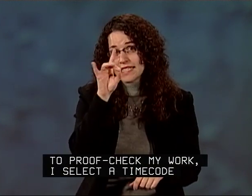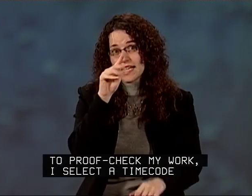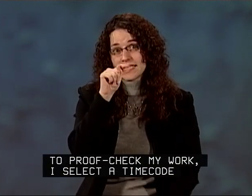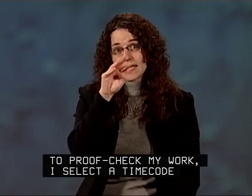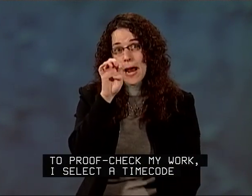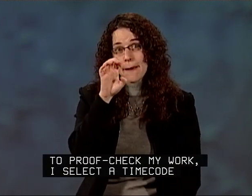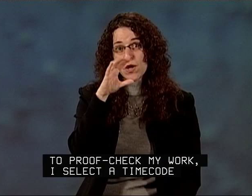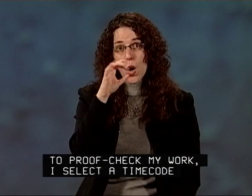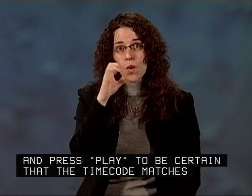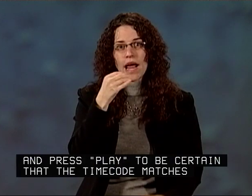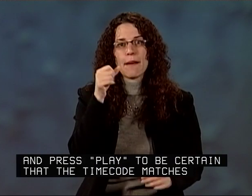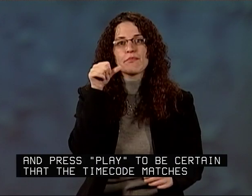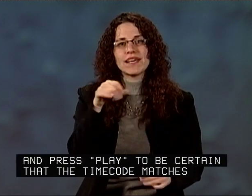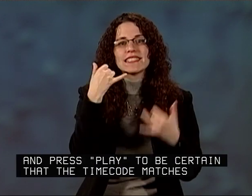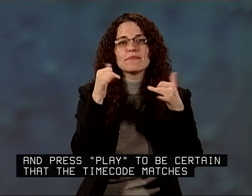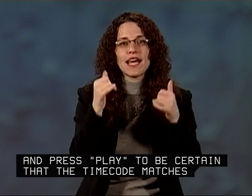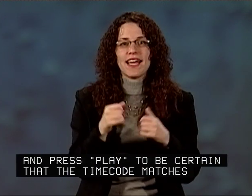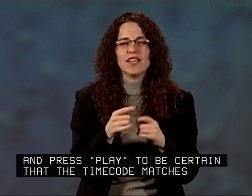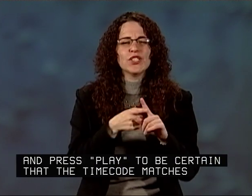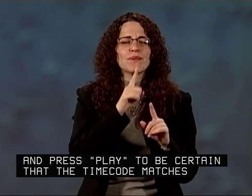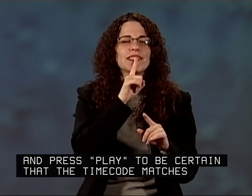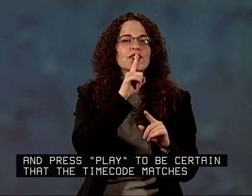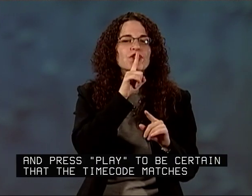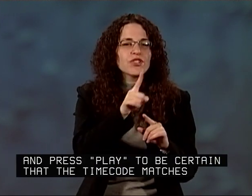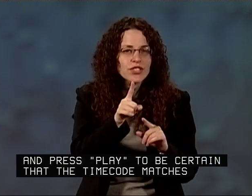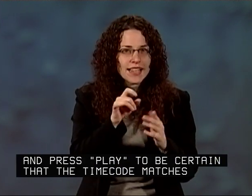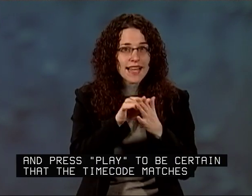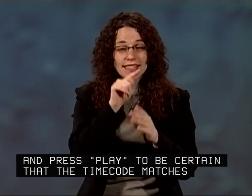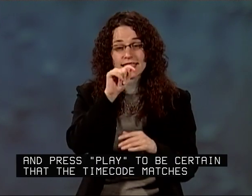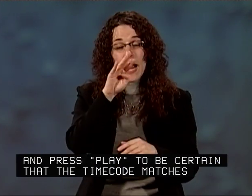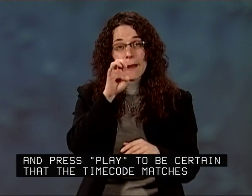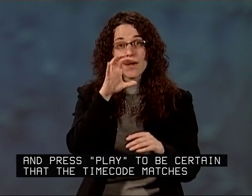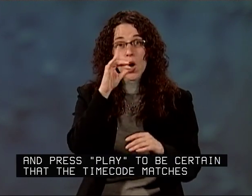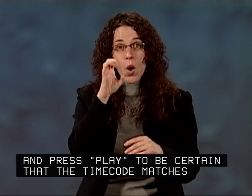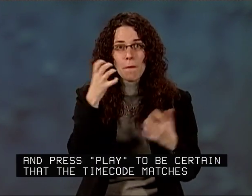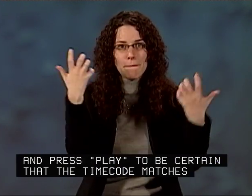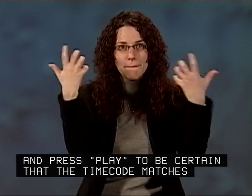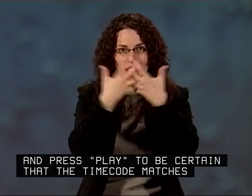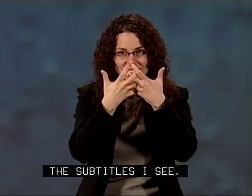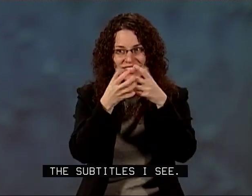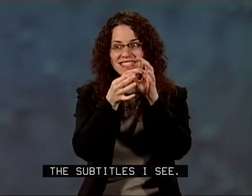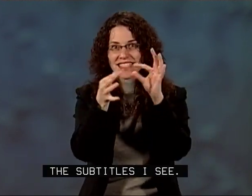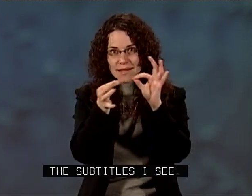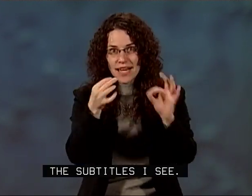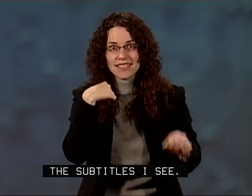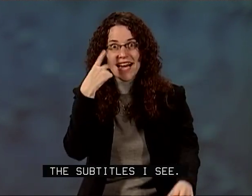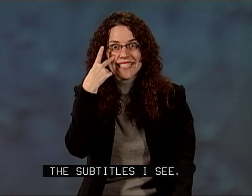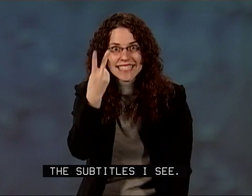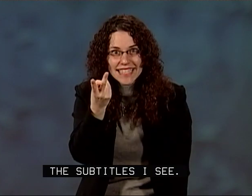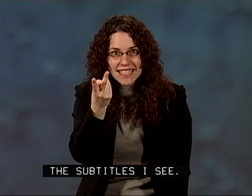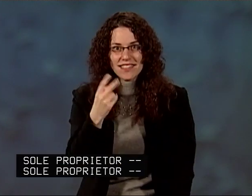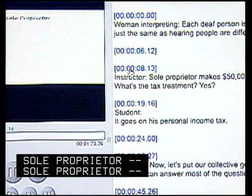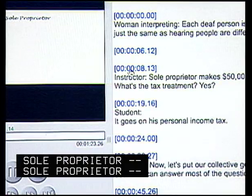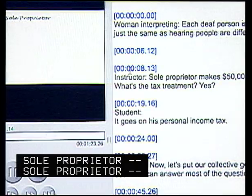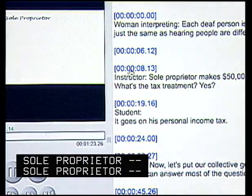a time code and press play to be certain that the time code matches the subtitles I see. Sole